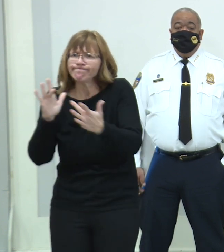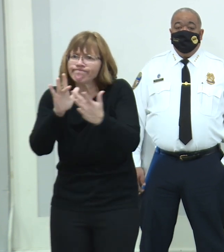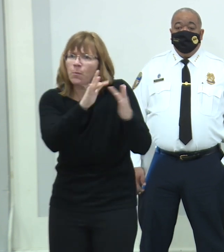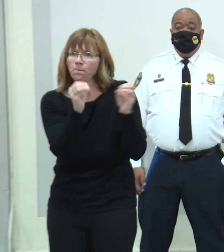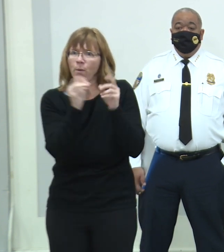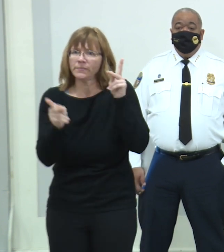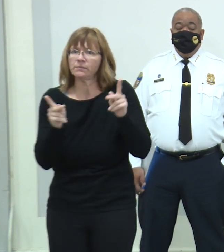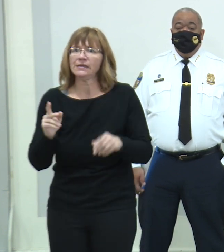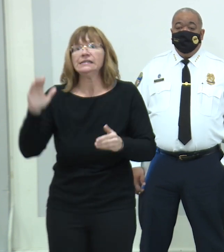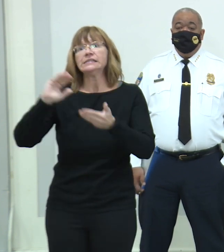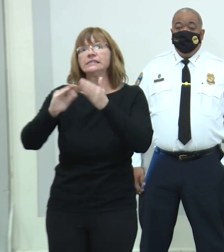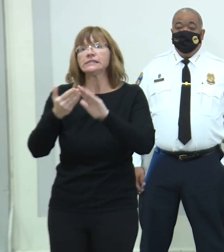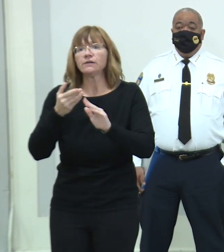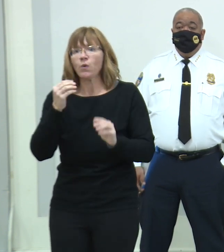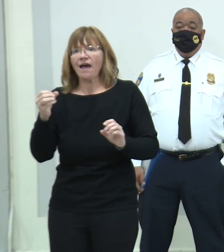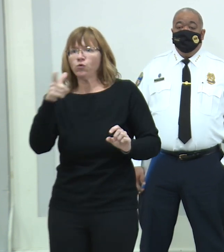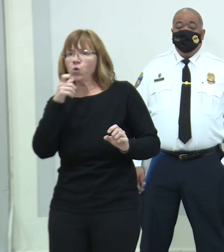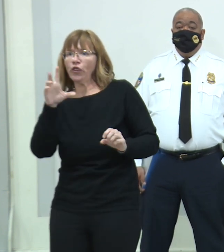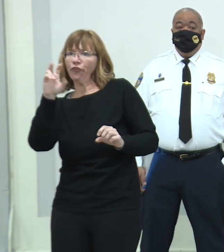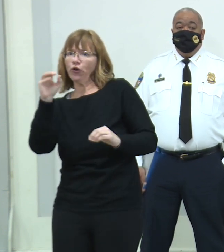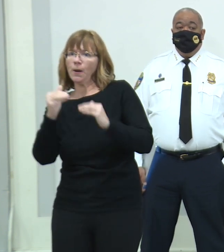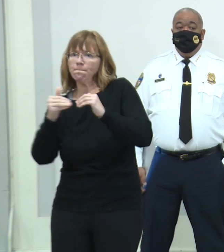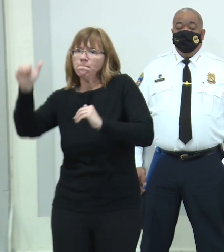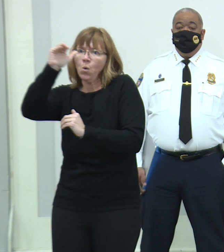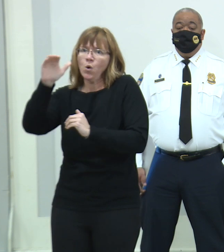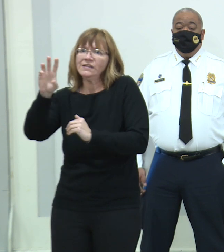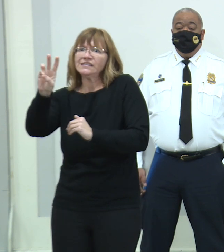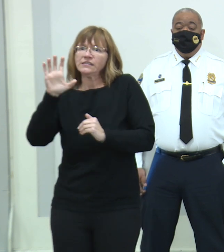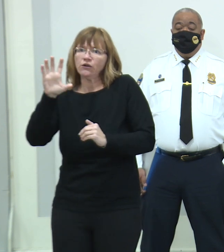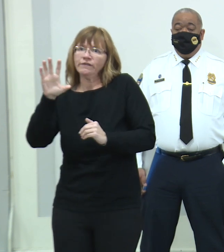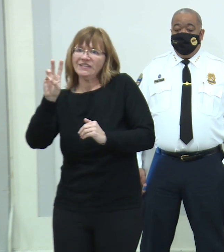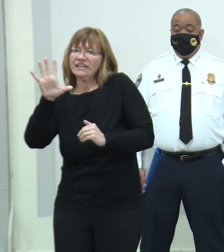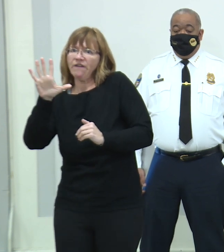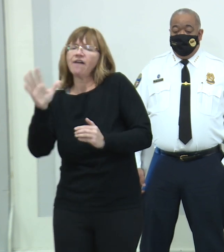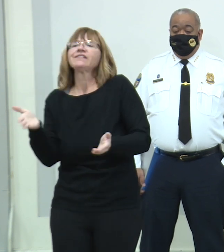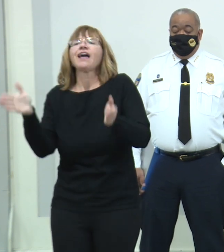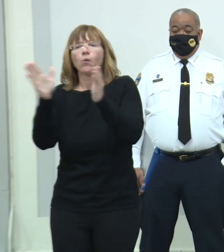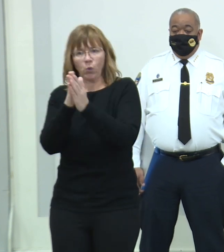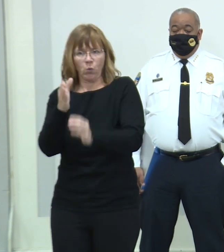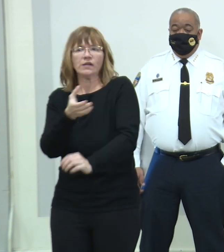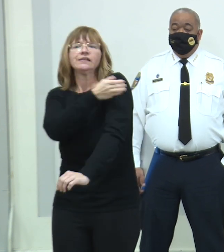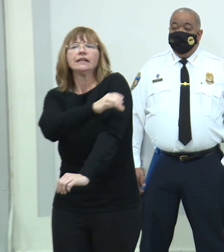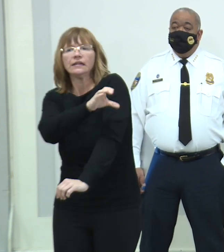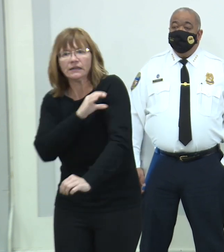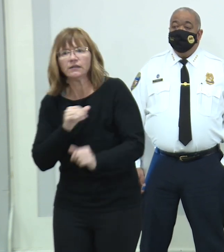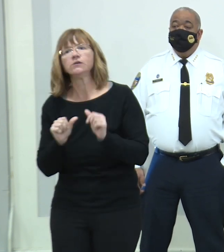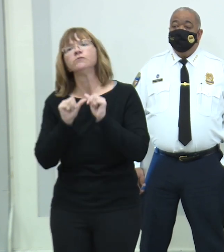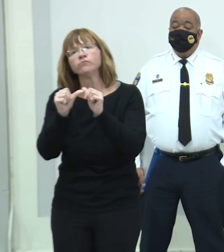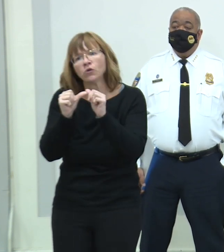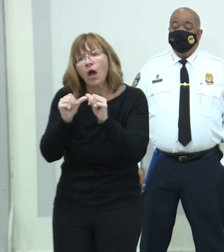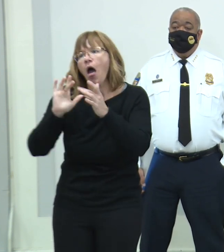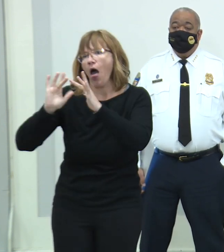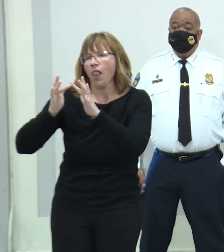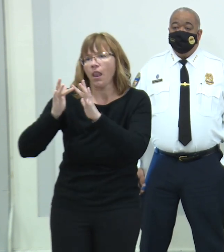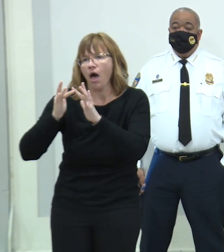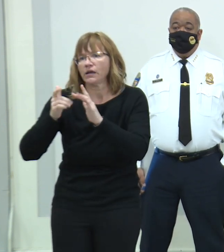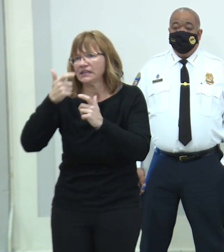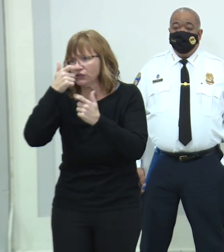adults over the age of 65 may request a clinic on an ongoing basis through an online interest form found